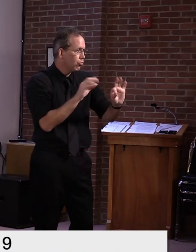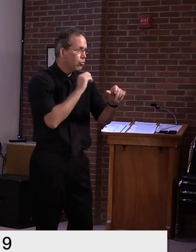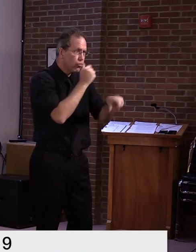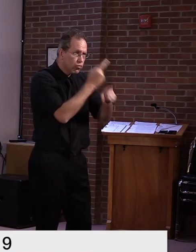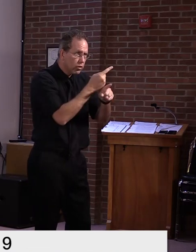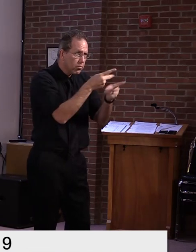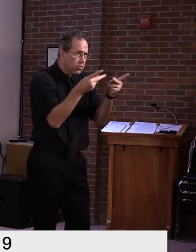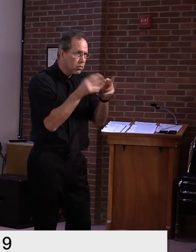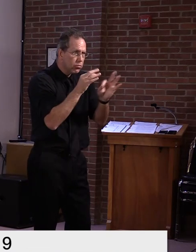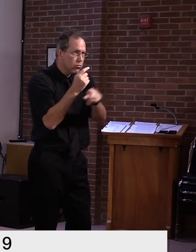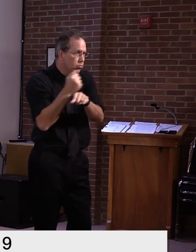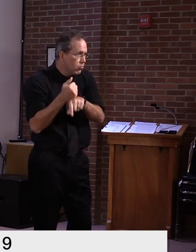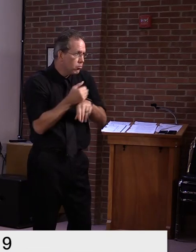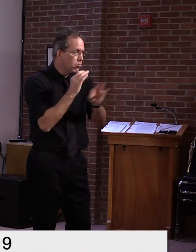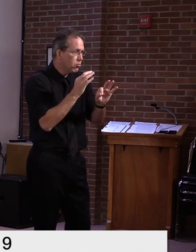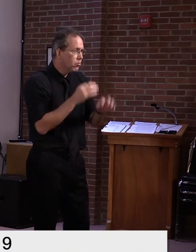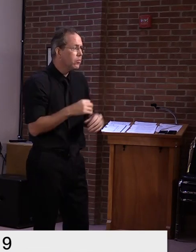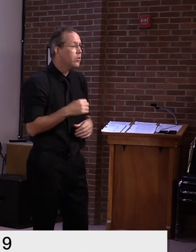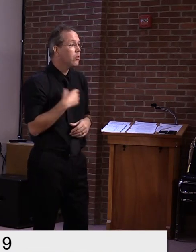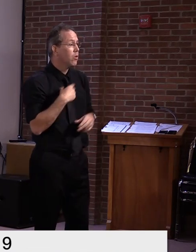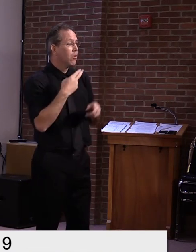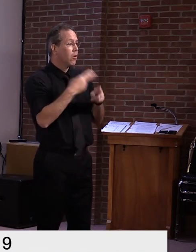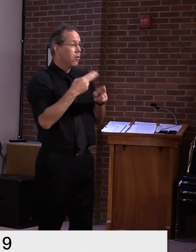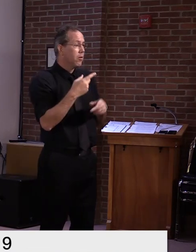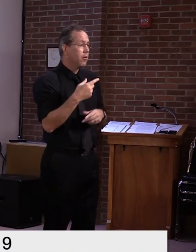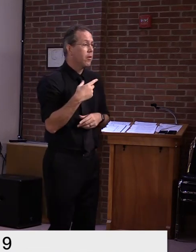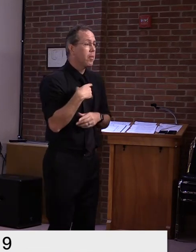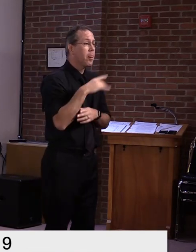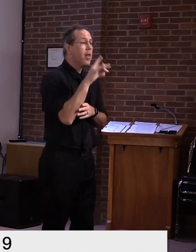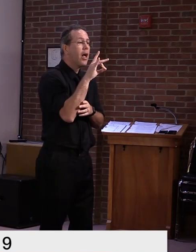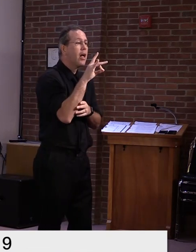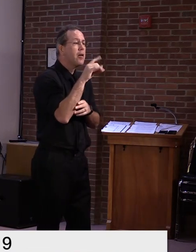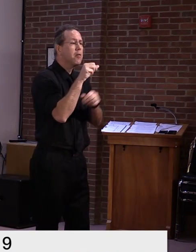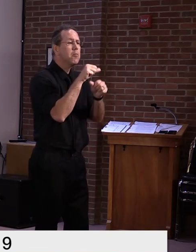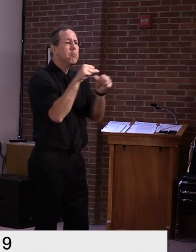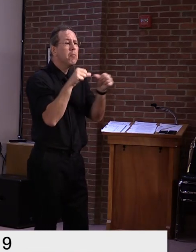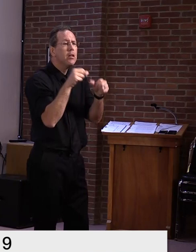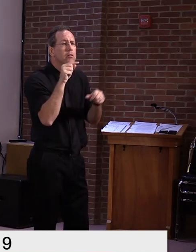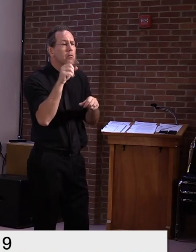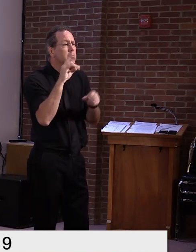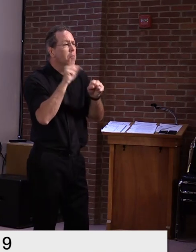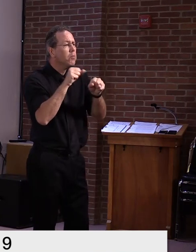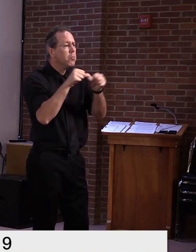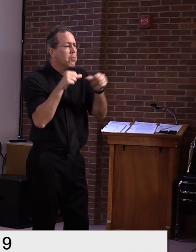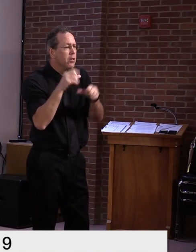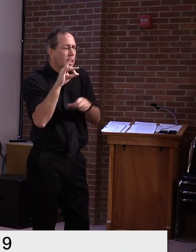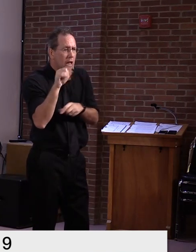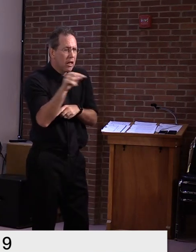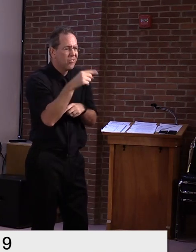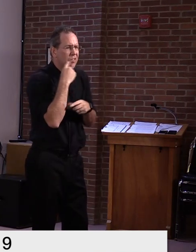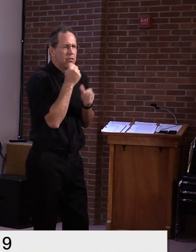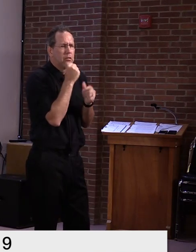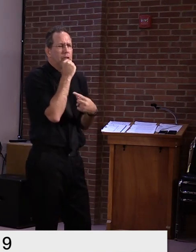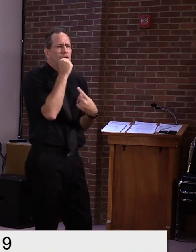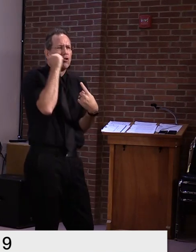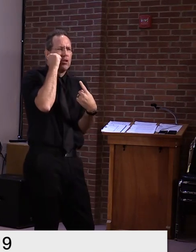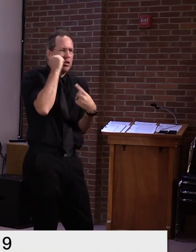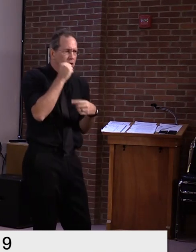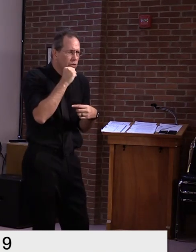8 potential hub sites have been identified as of Thursday, that yesterday. Combine